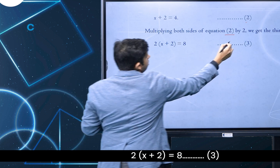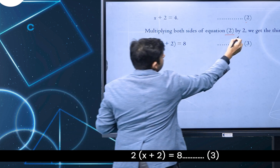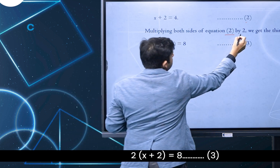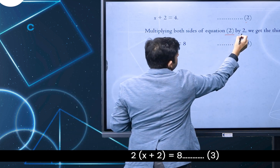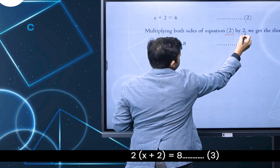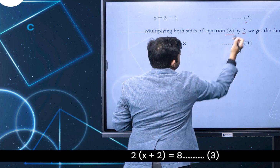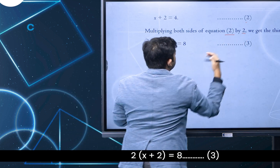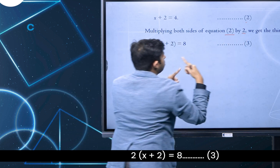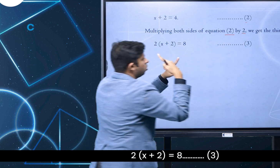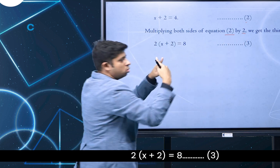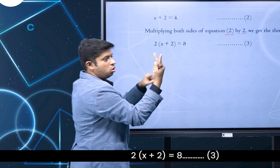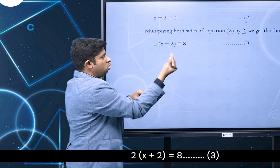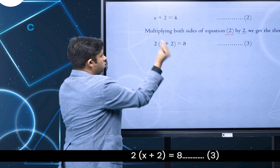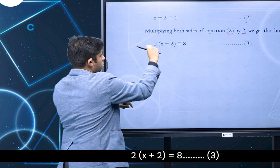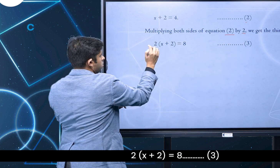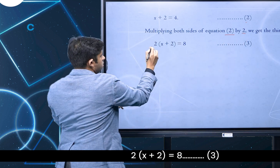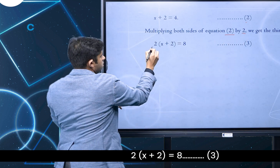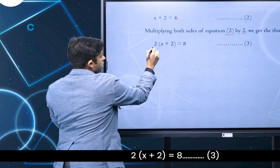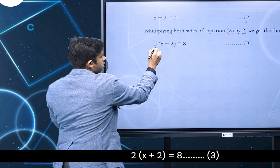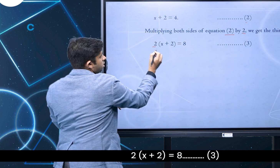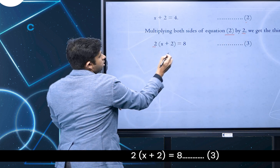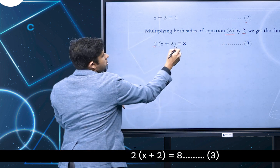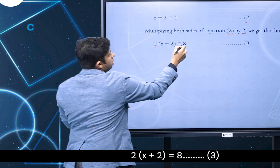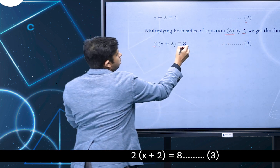Two of x plus 2 equals to 8, which is the third equation.